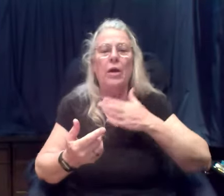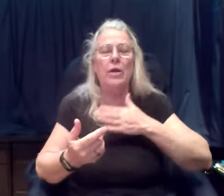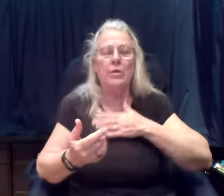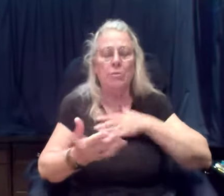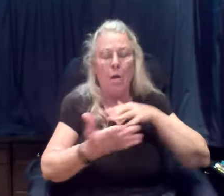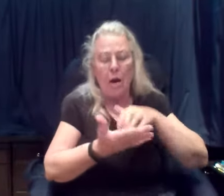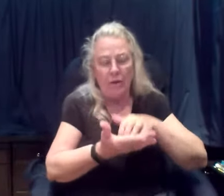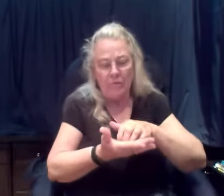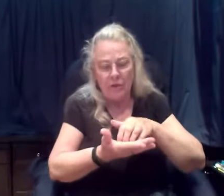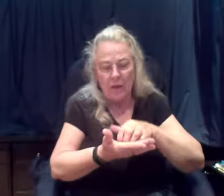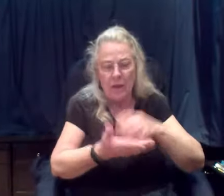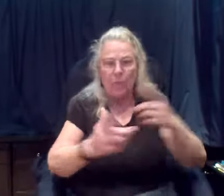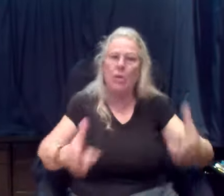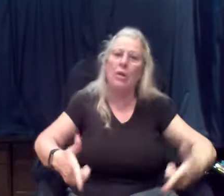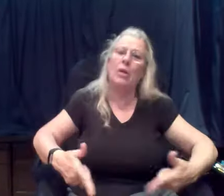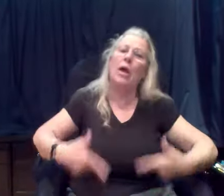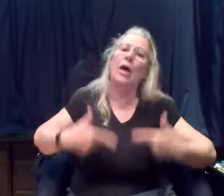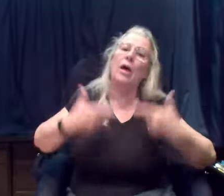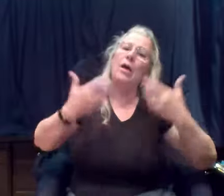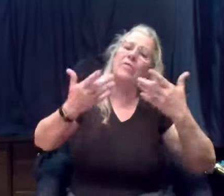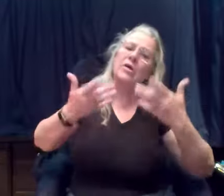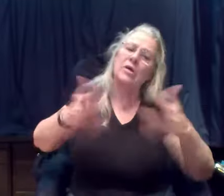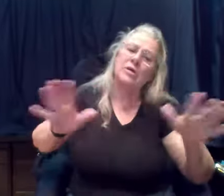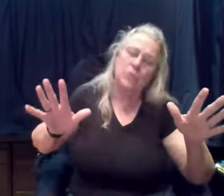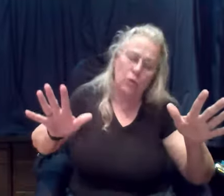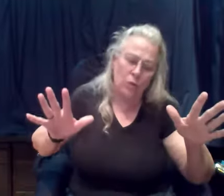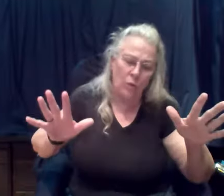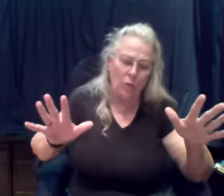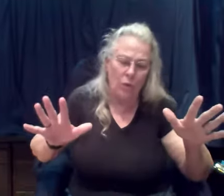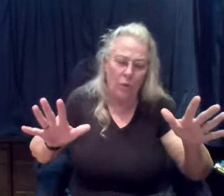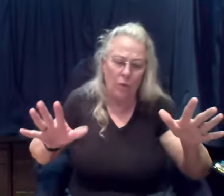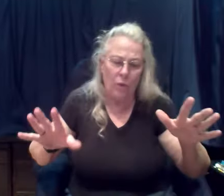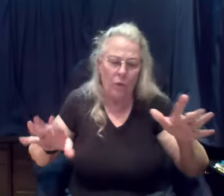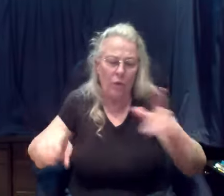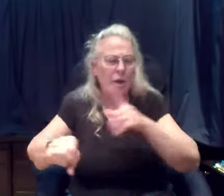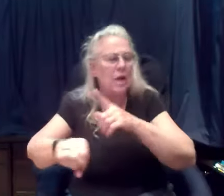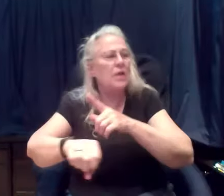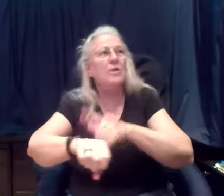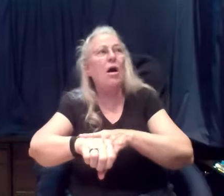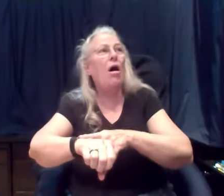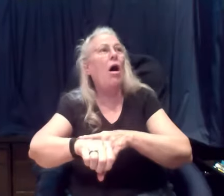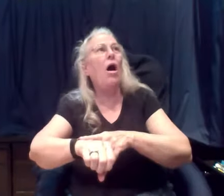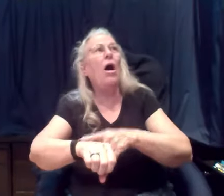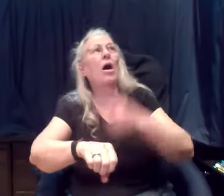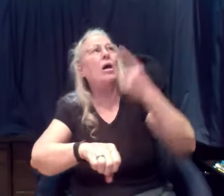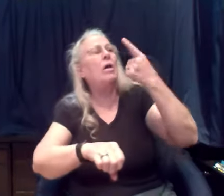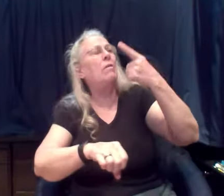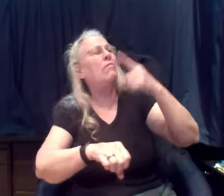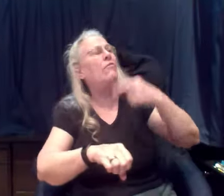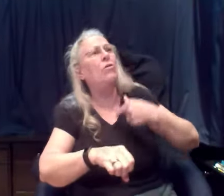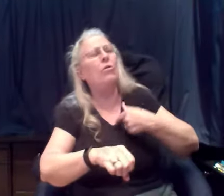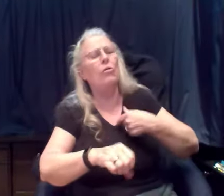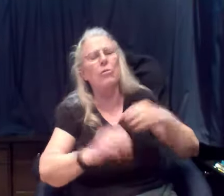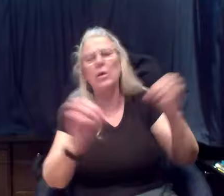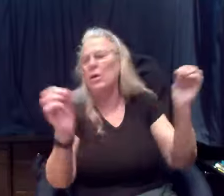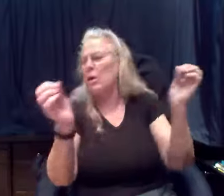When my feeble life is o'er, time for me